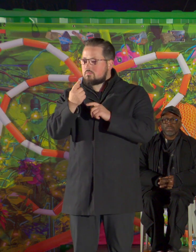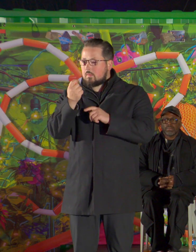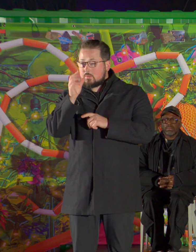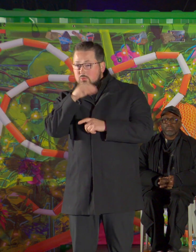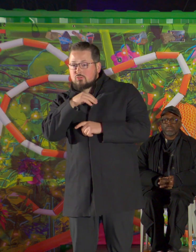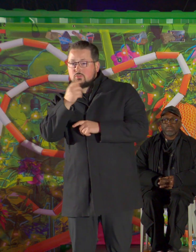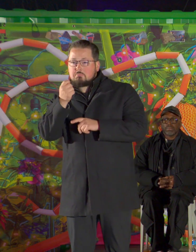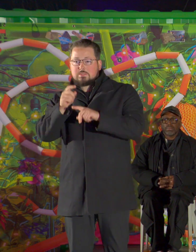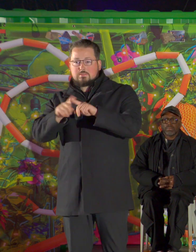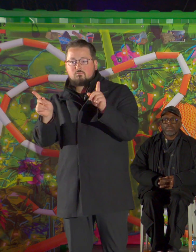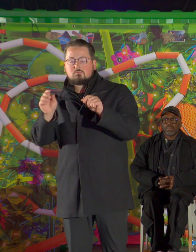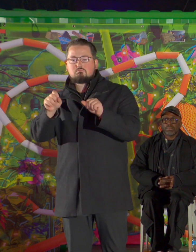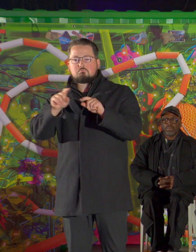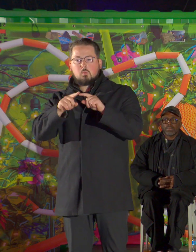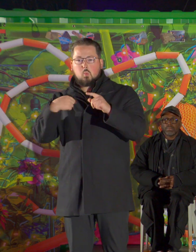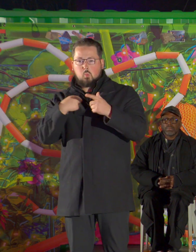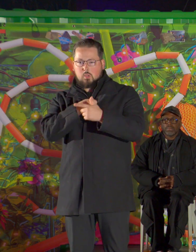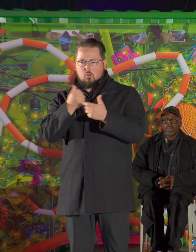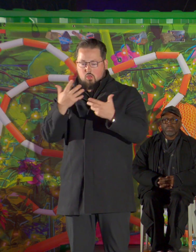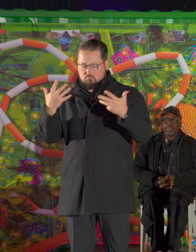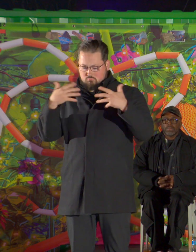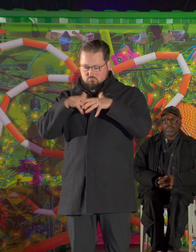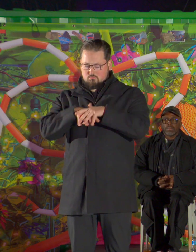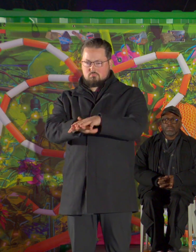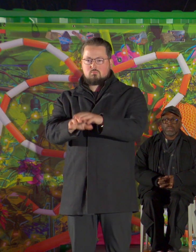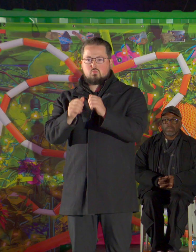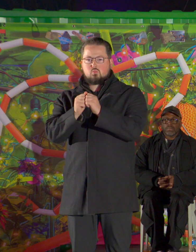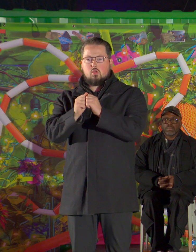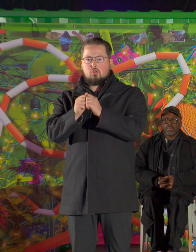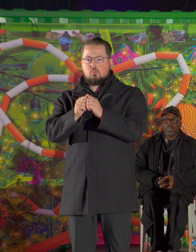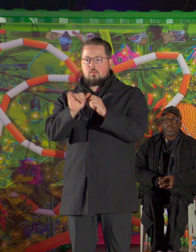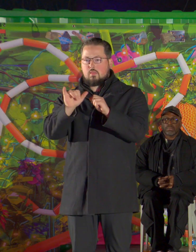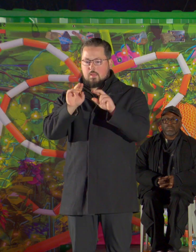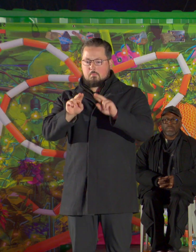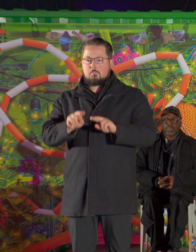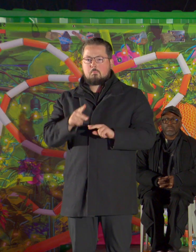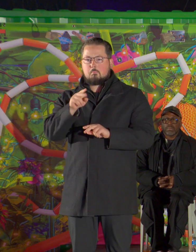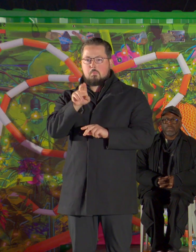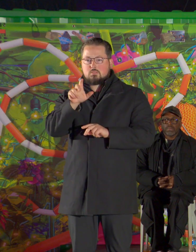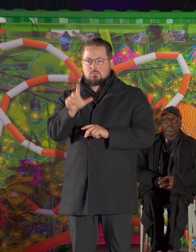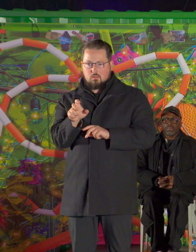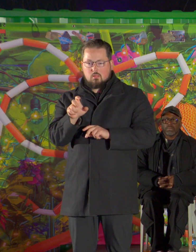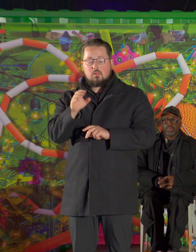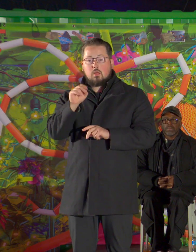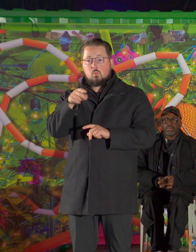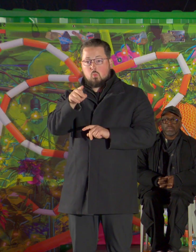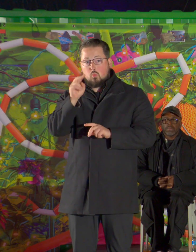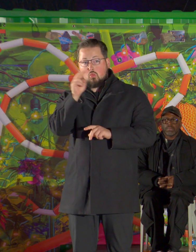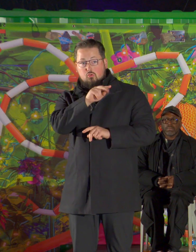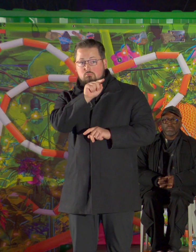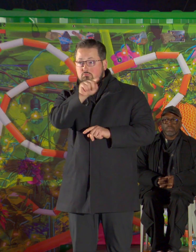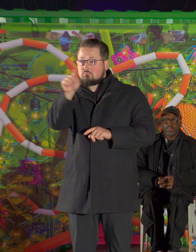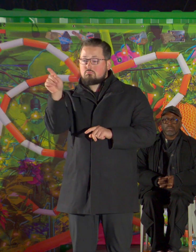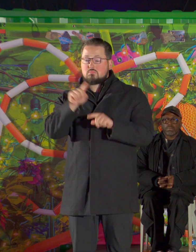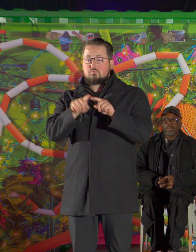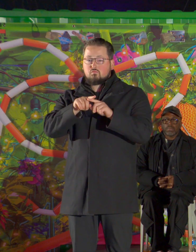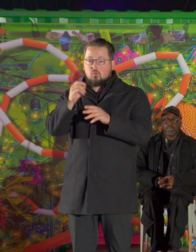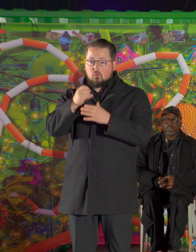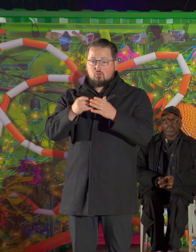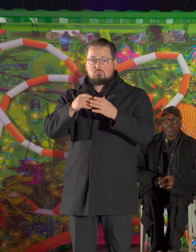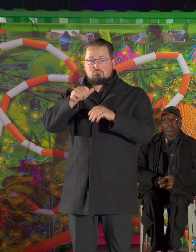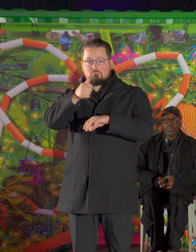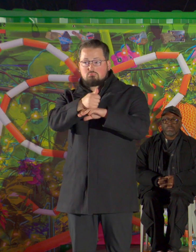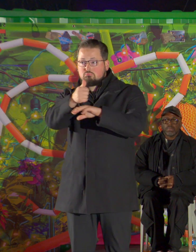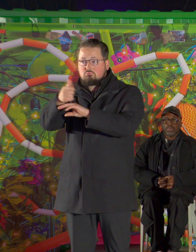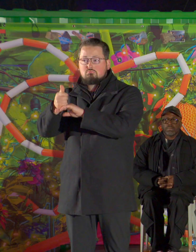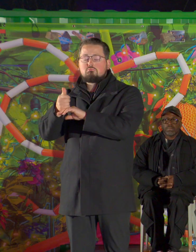but somehow we all fit together perfectly like a jigsaw puzzle. And when you look at these beautiful art pieces and these installations,